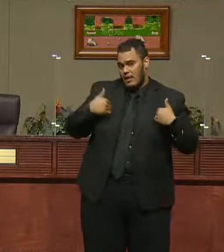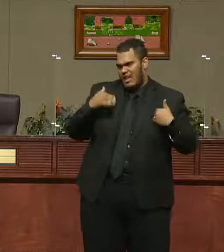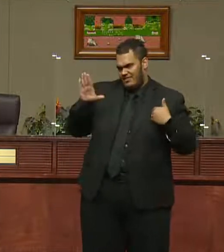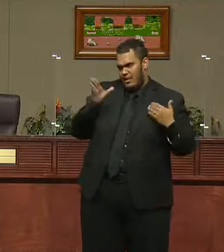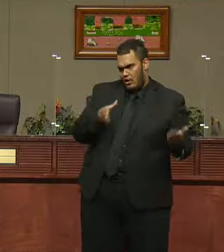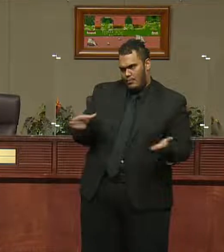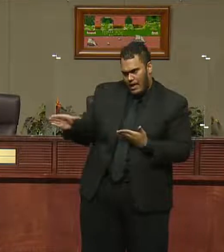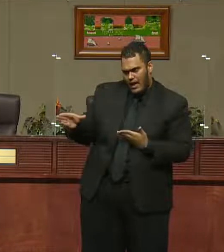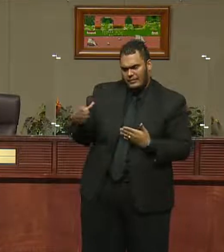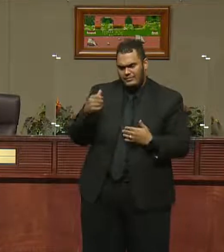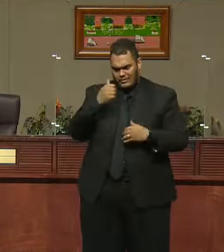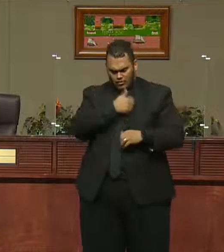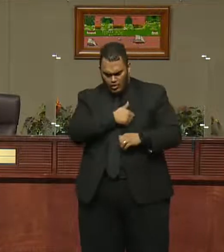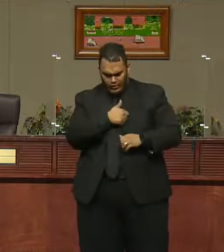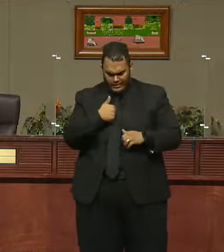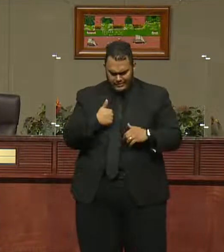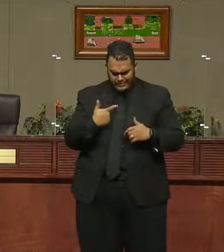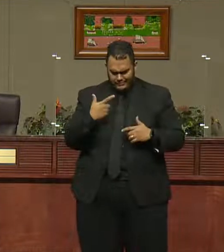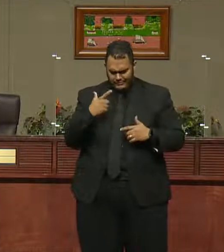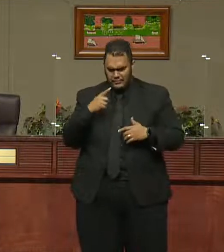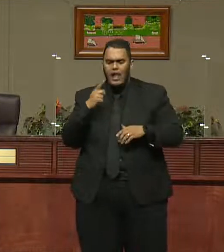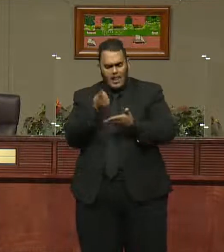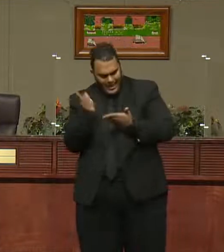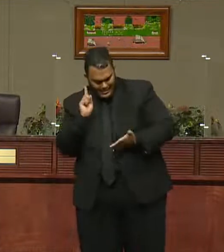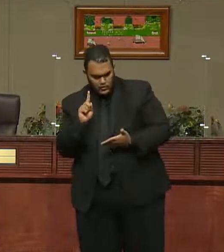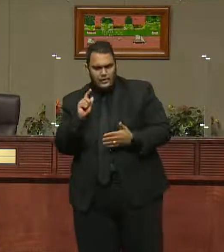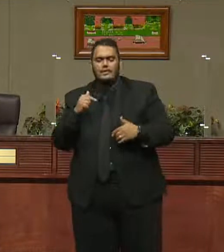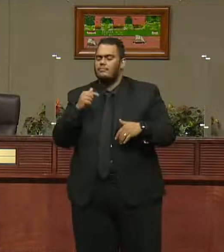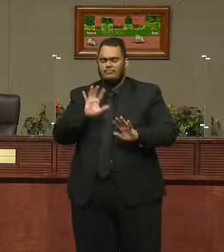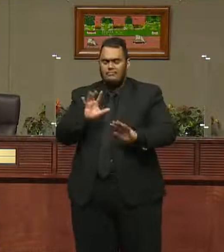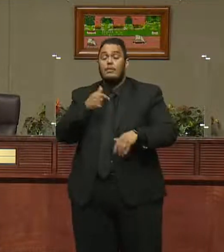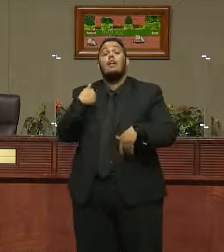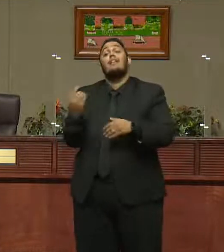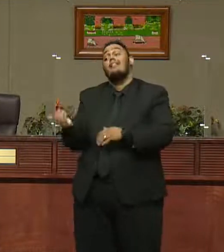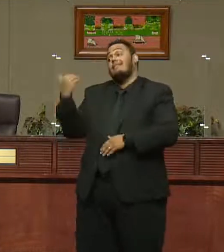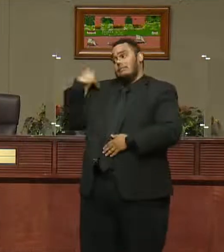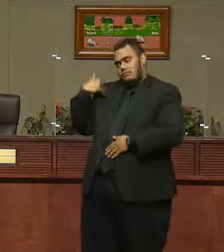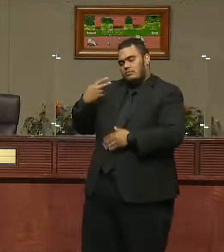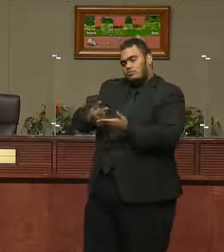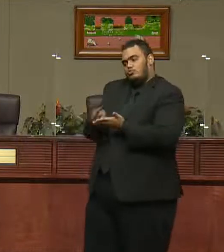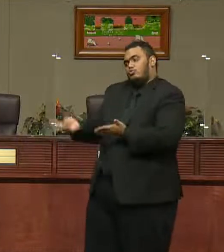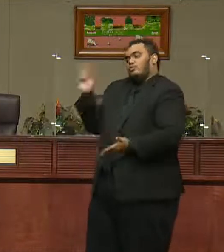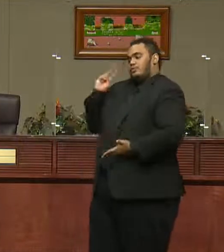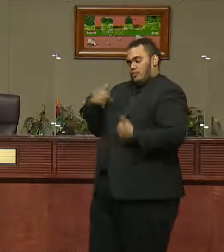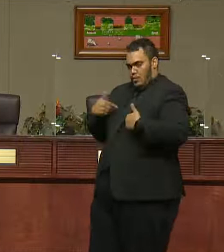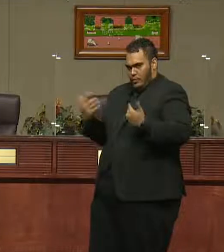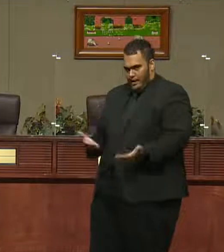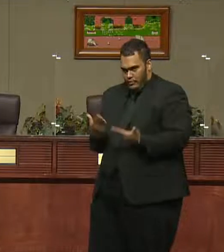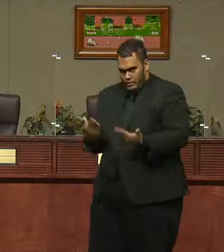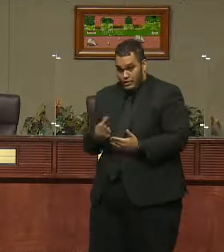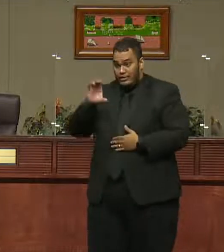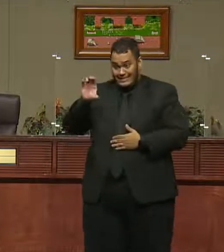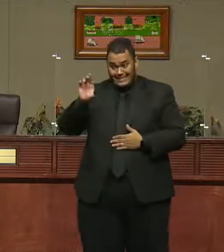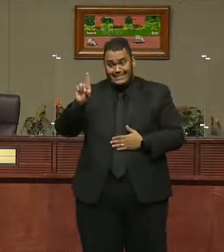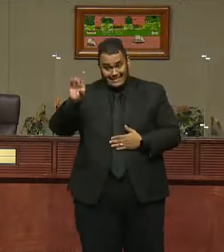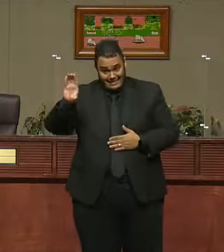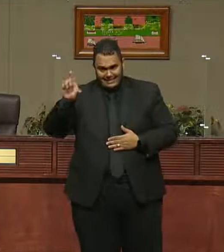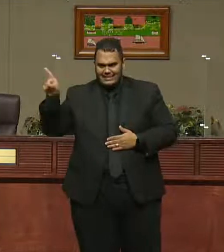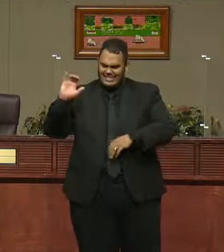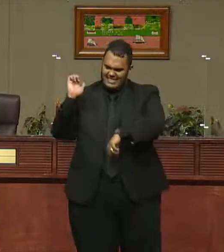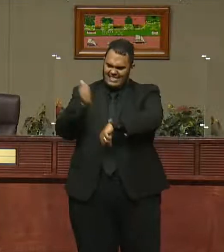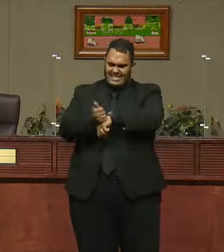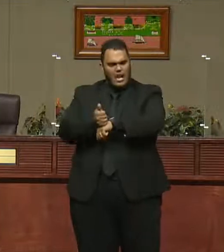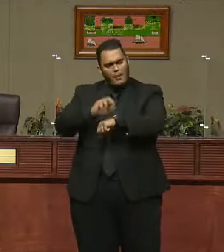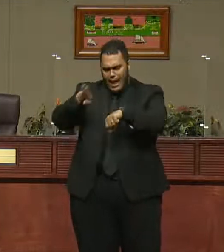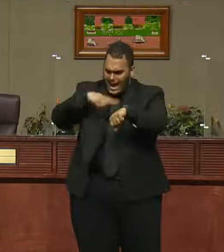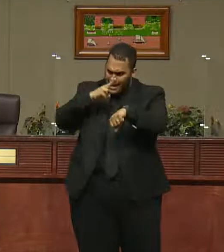the days run together a little bit. But the last time I was here, we talked about CDC recently setting up national virologic